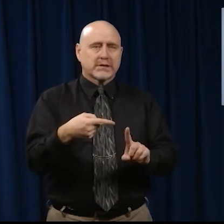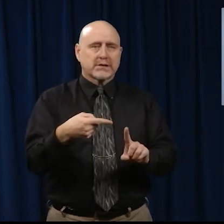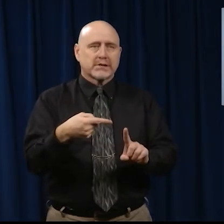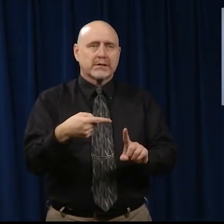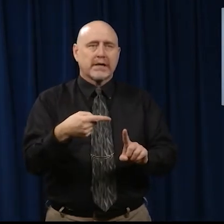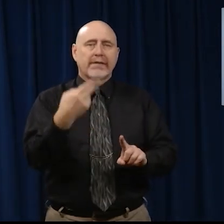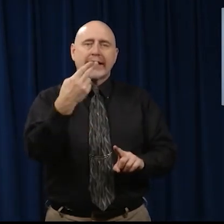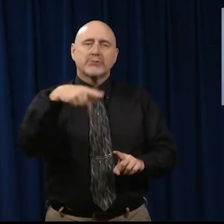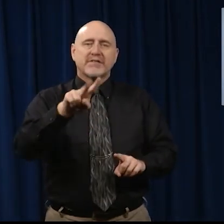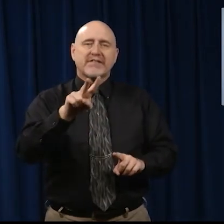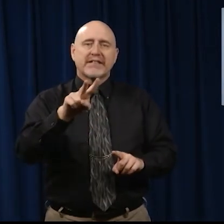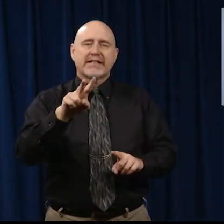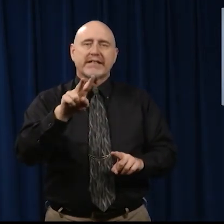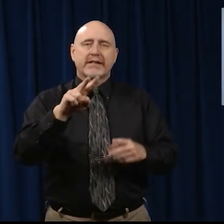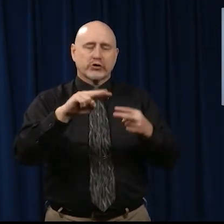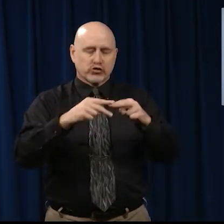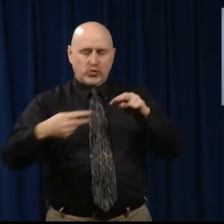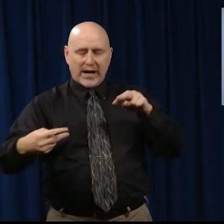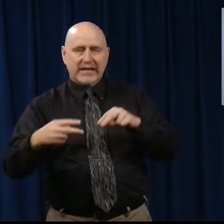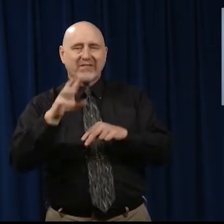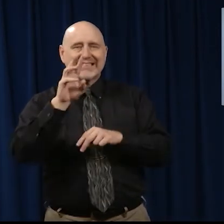targets the HPV strain of